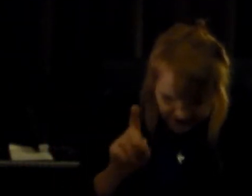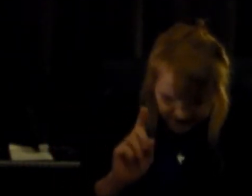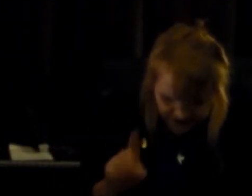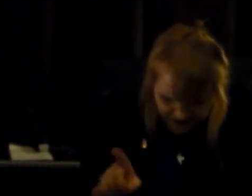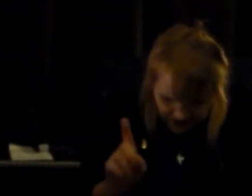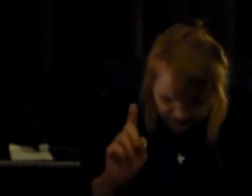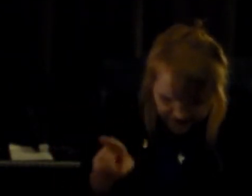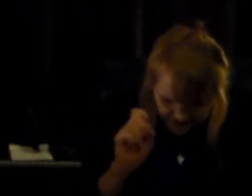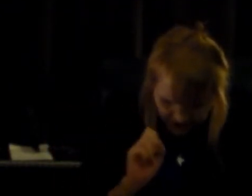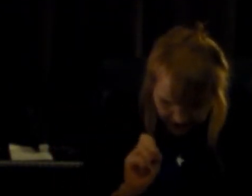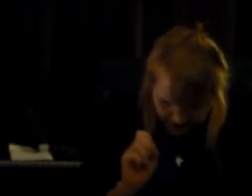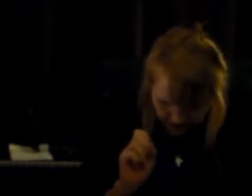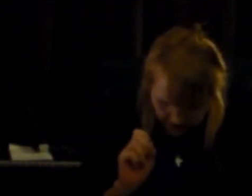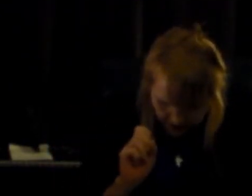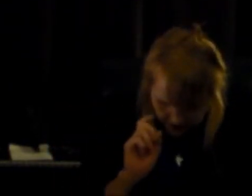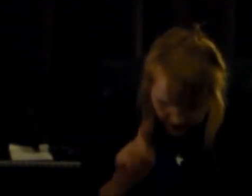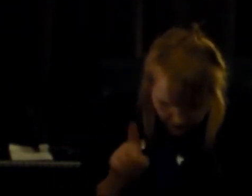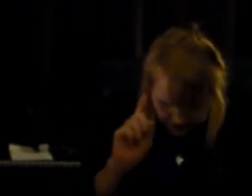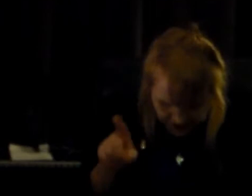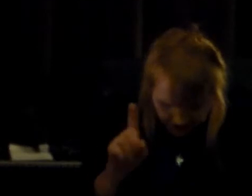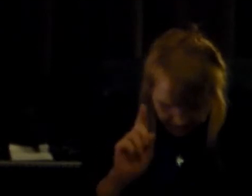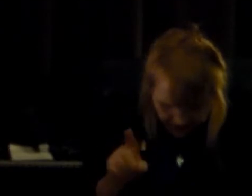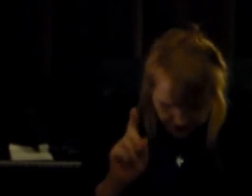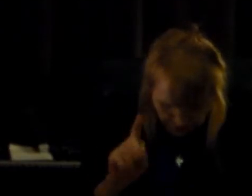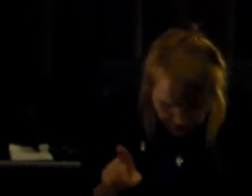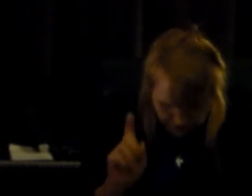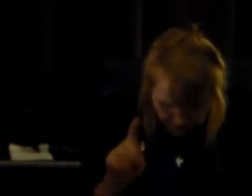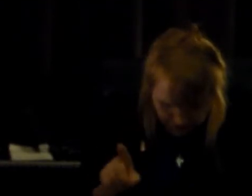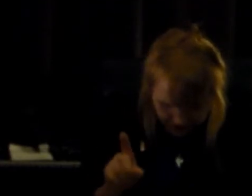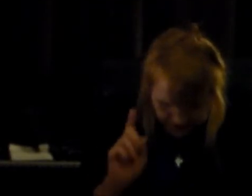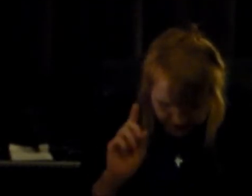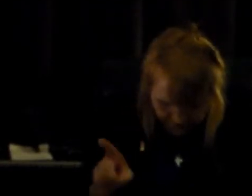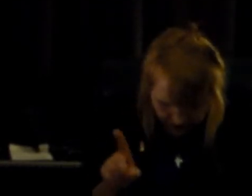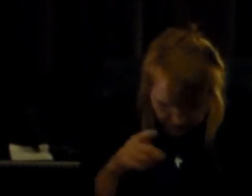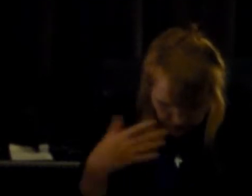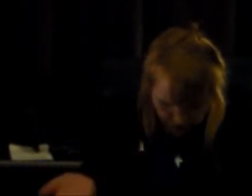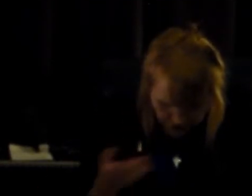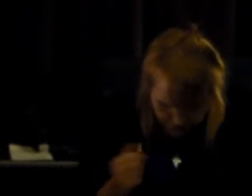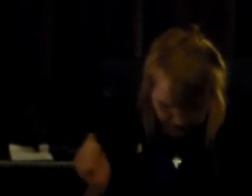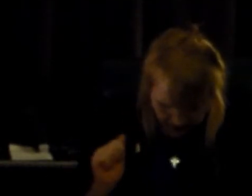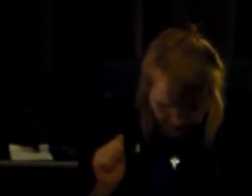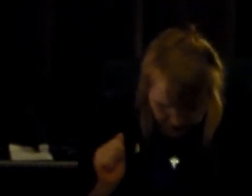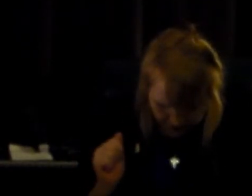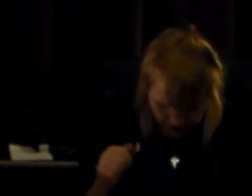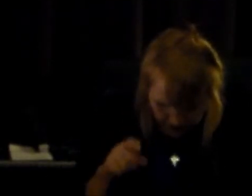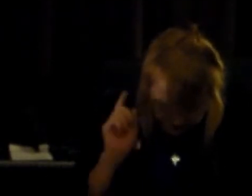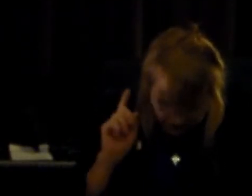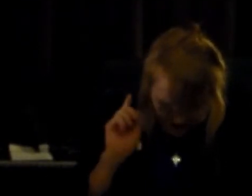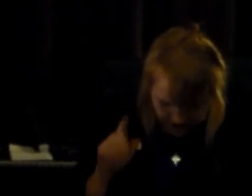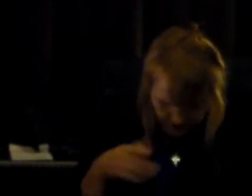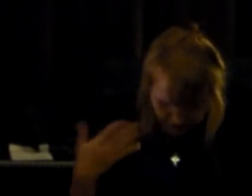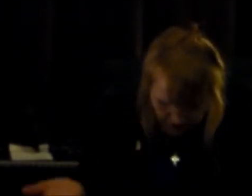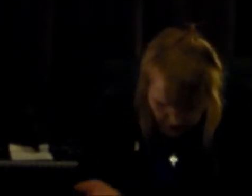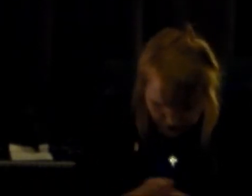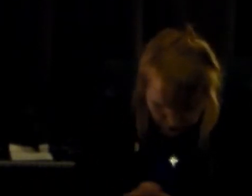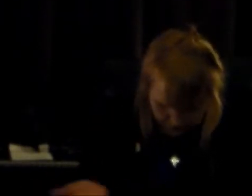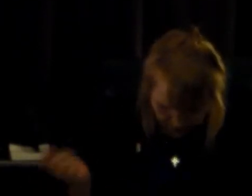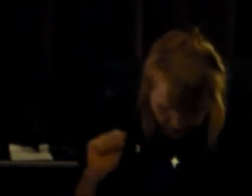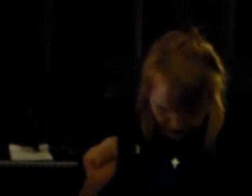everyone who sins is a slave to sin. Now a slave has no permanent place in the family, Christian family, but a son belongs to it